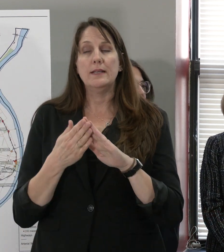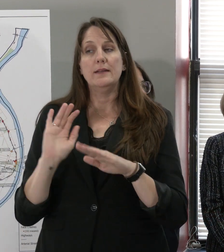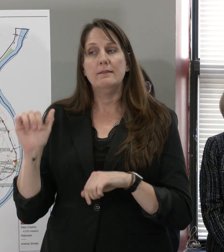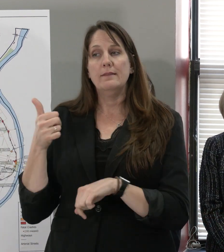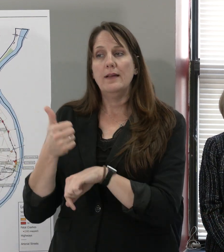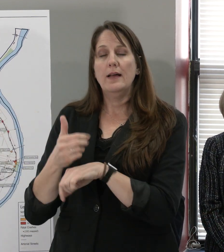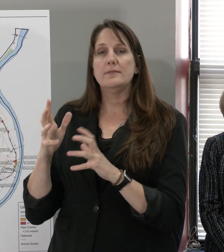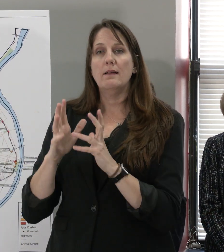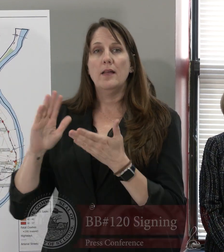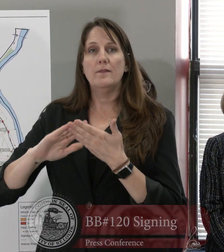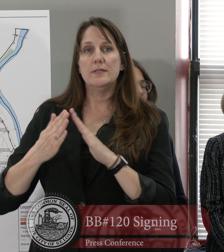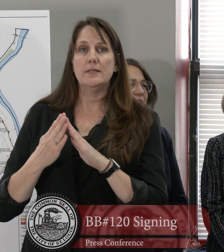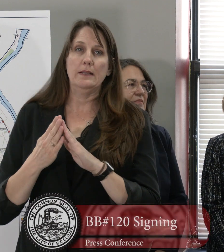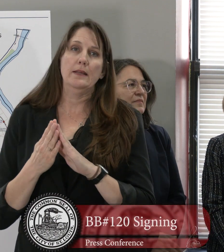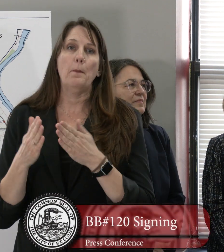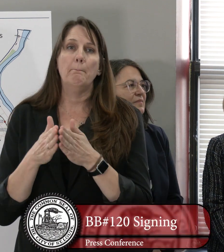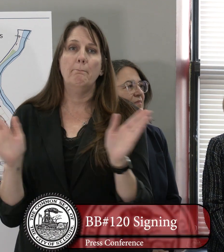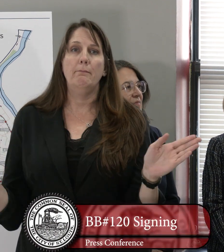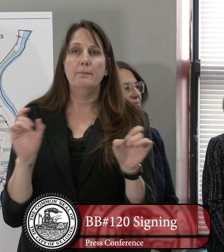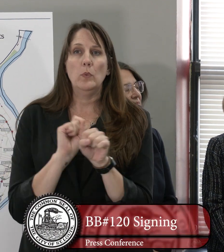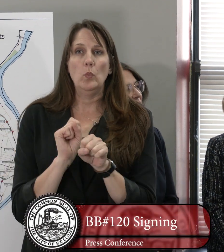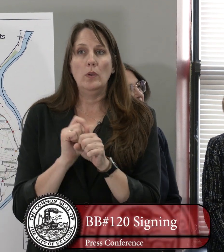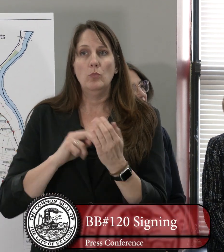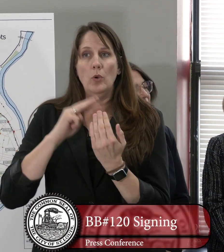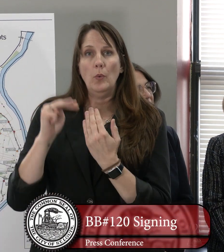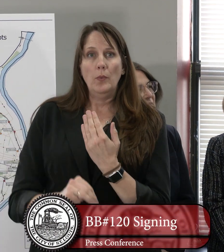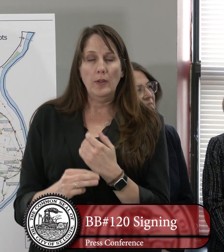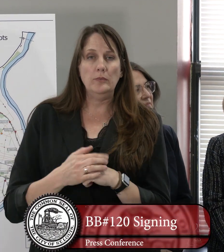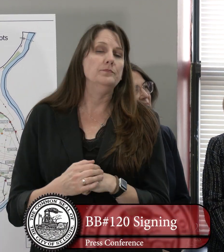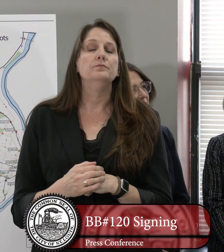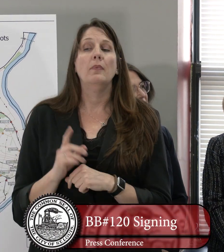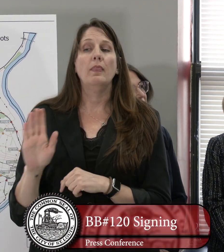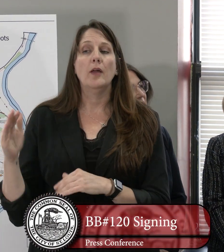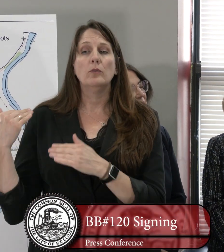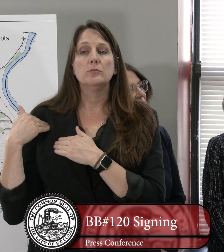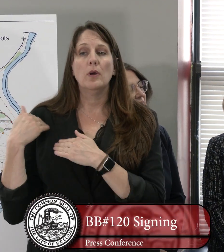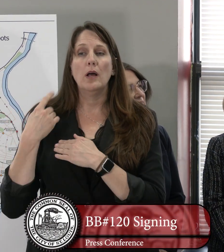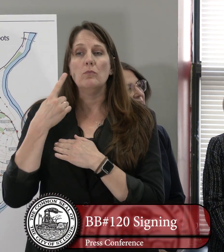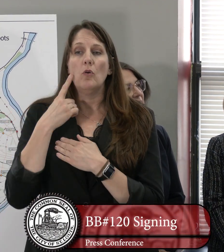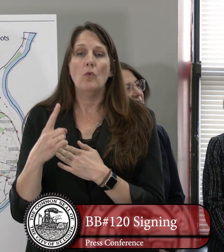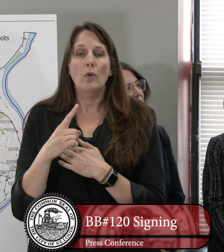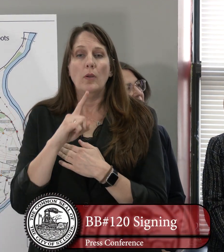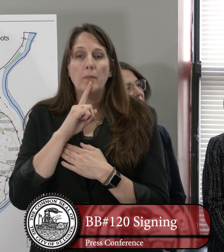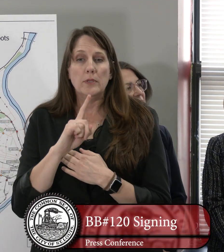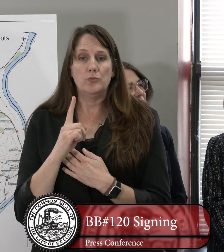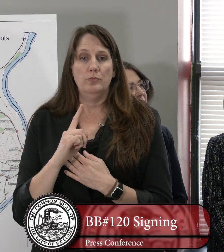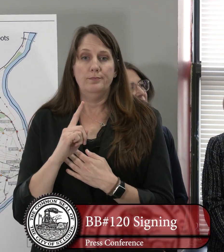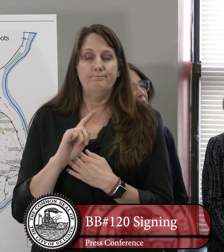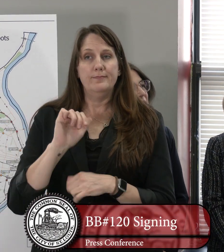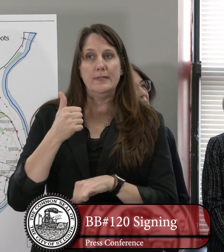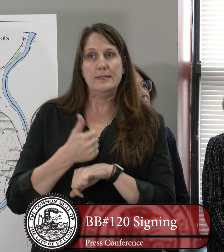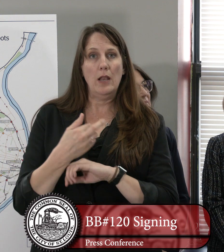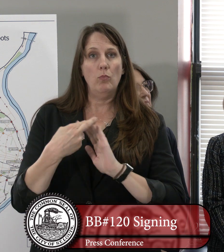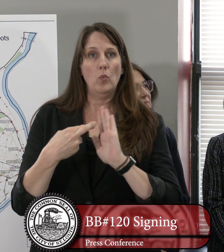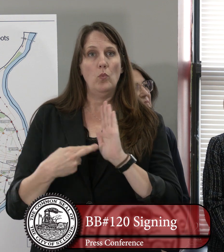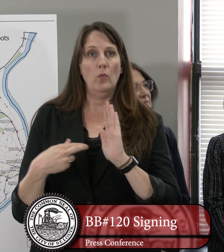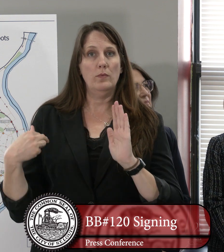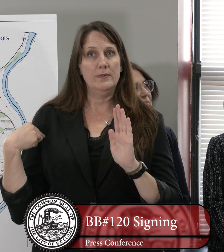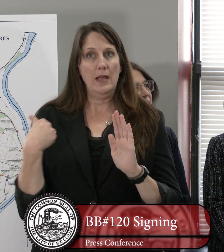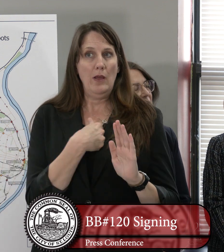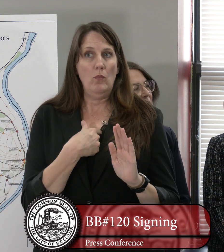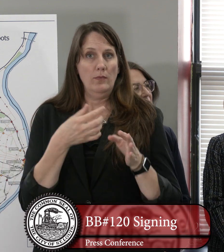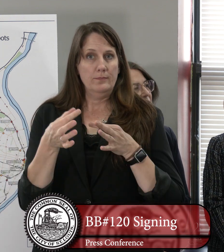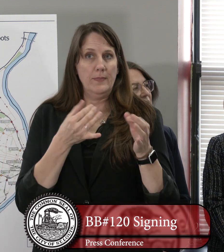of the city's public works programs, will be tasked with carrying out and constructing the measures that we're discussing today.